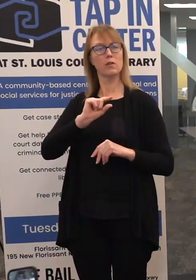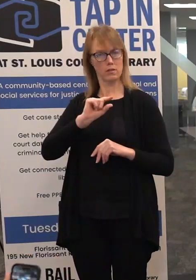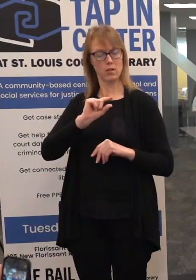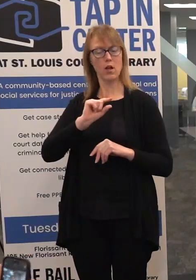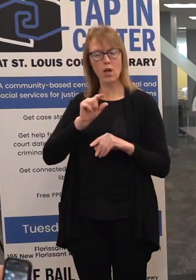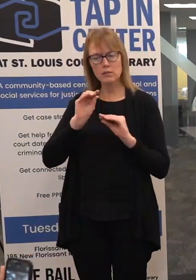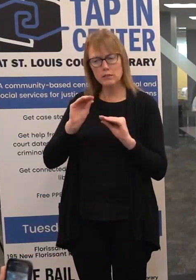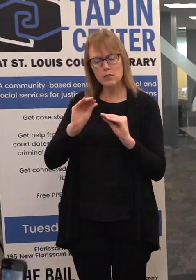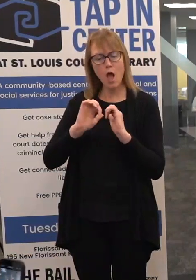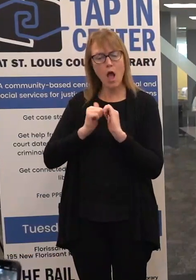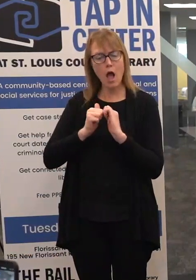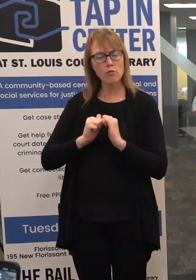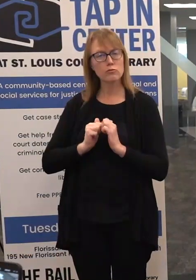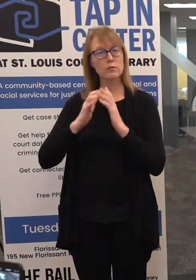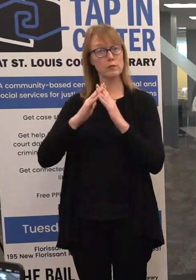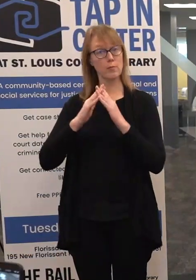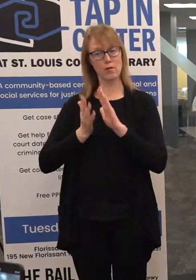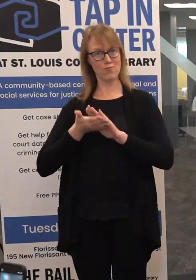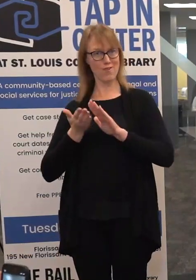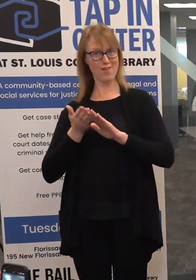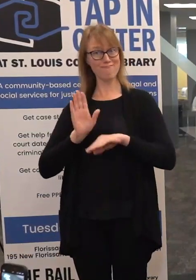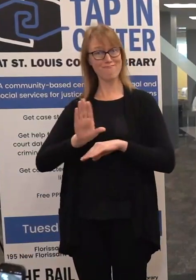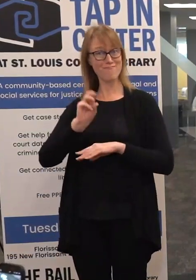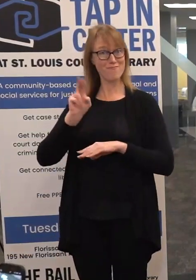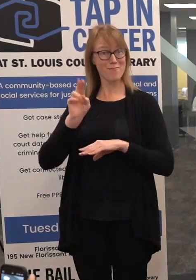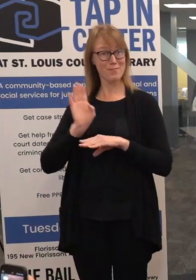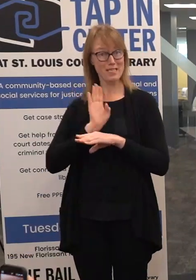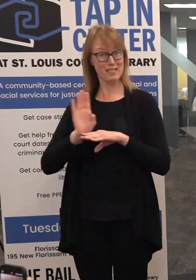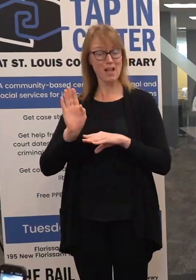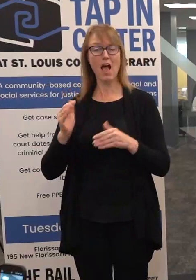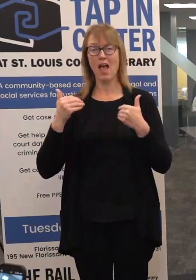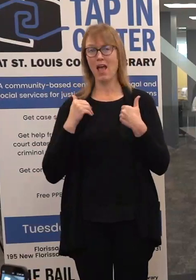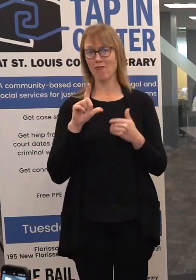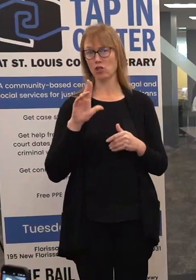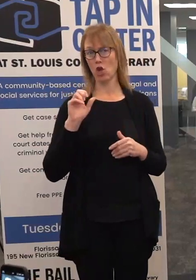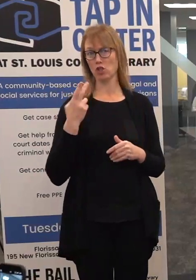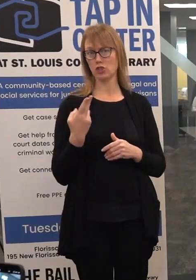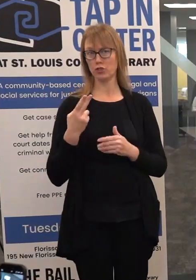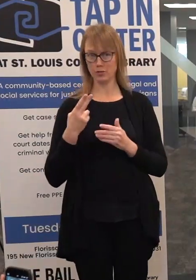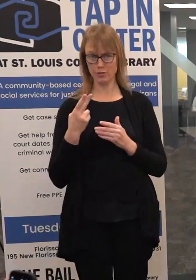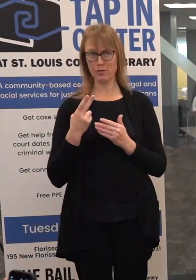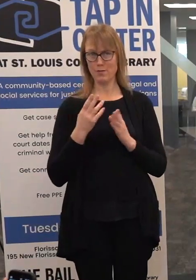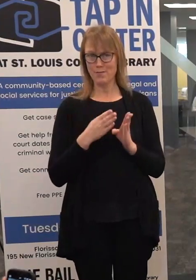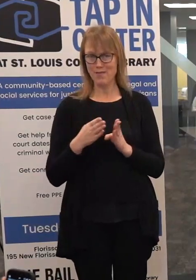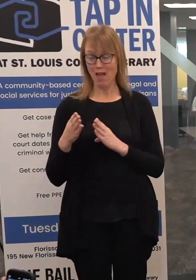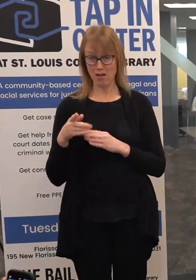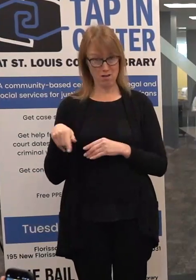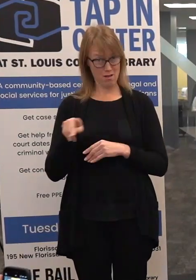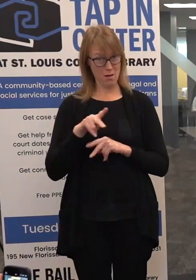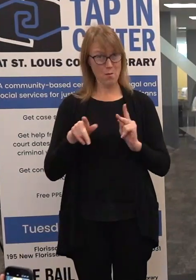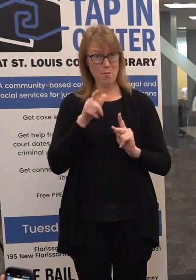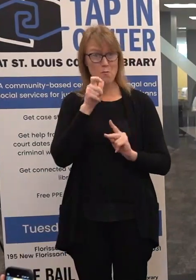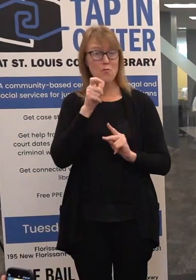a business. The Small Business Launchpad is a free 6-month program where formerly incarcerated individuals